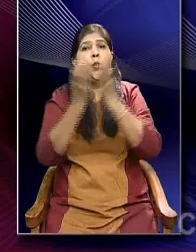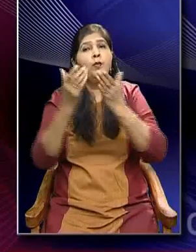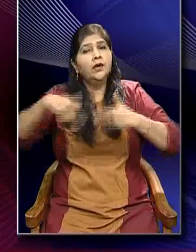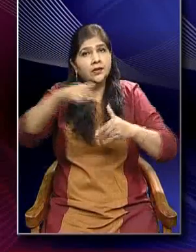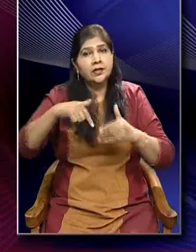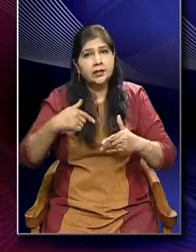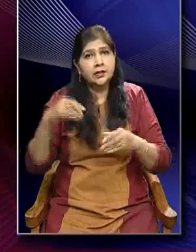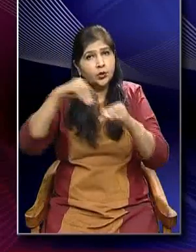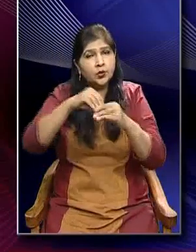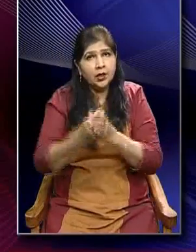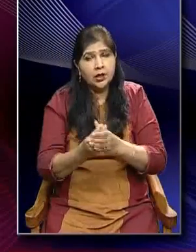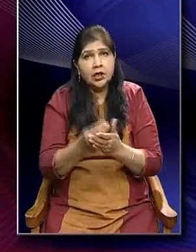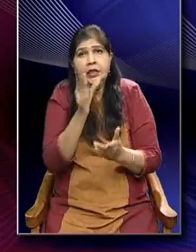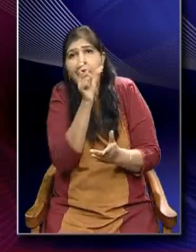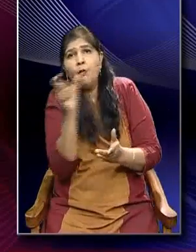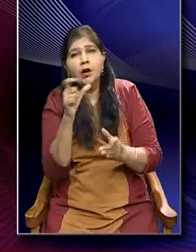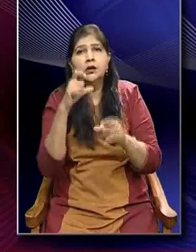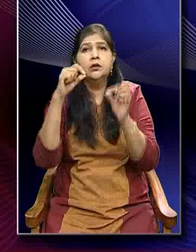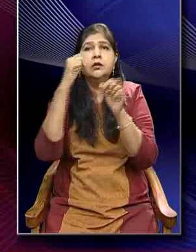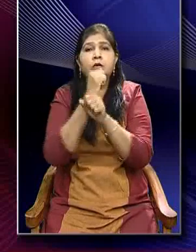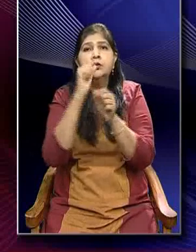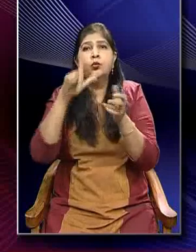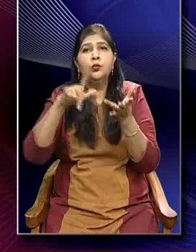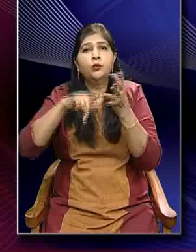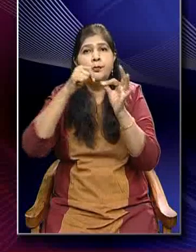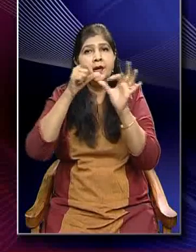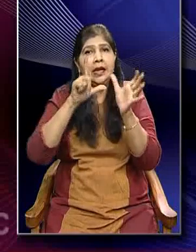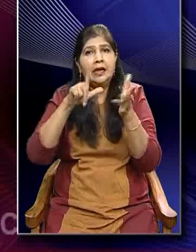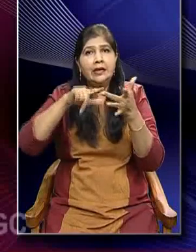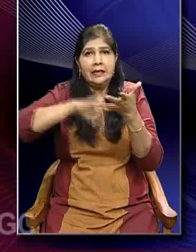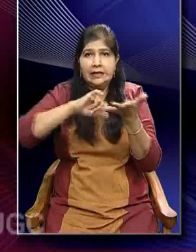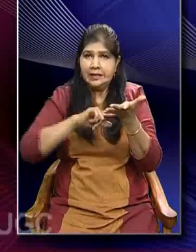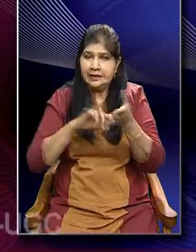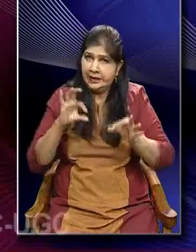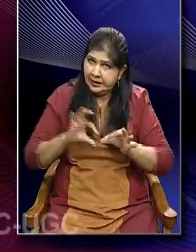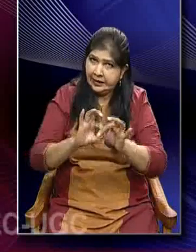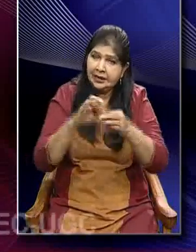globalization, the world is getting connected